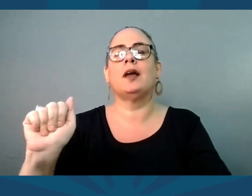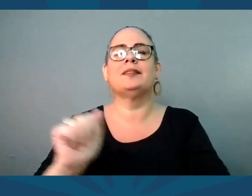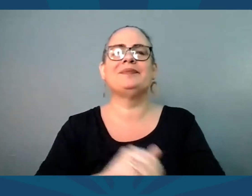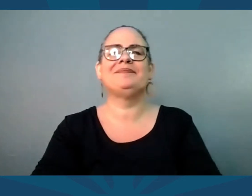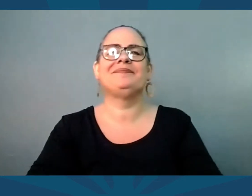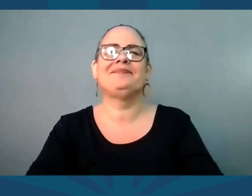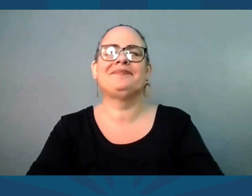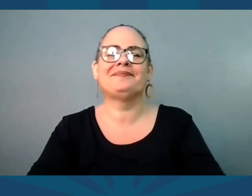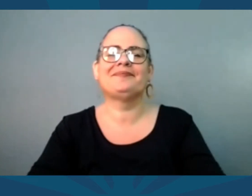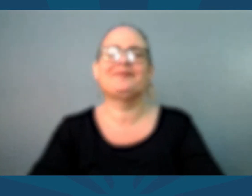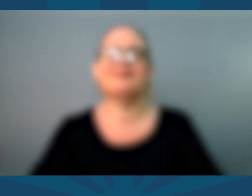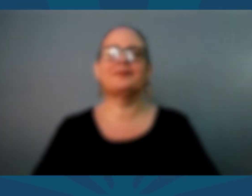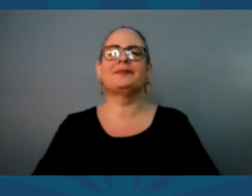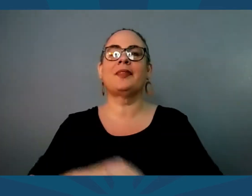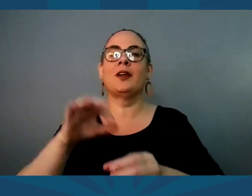fvap.gov/Arizona.